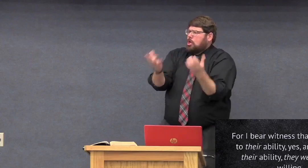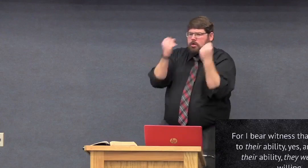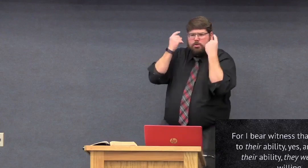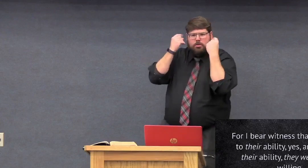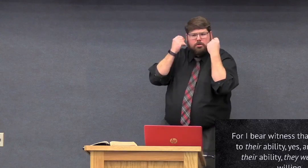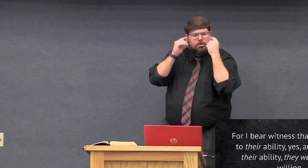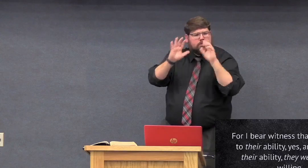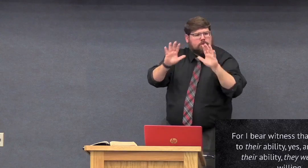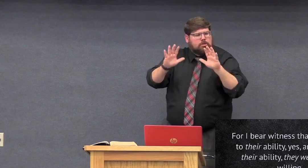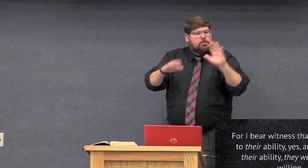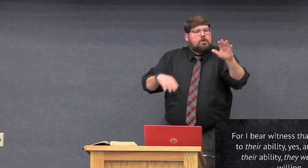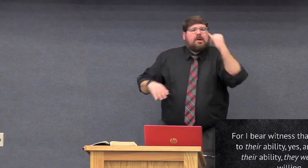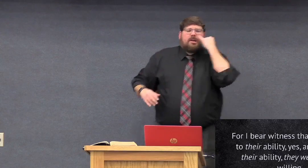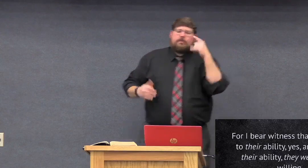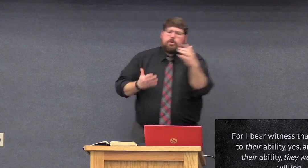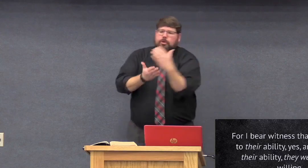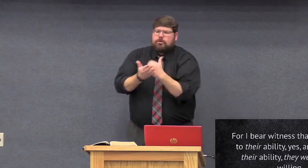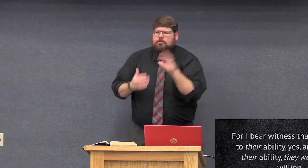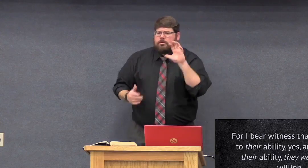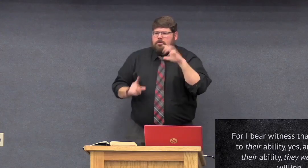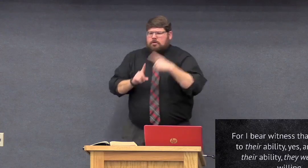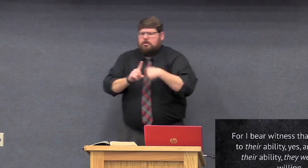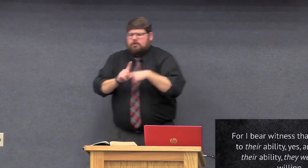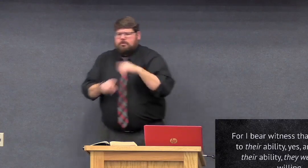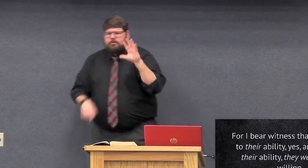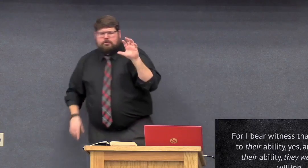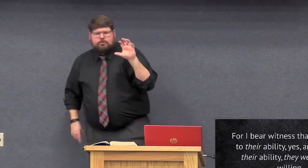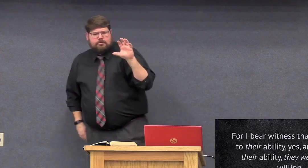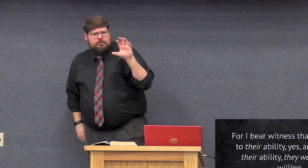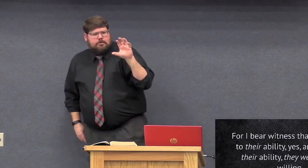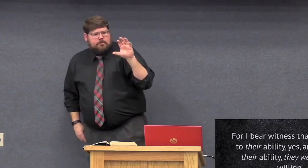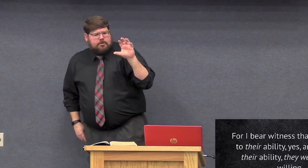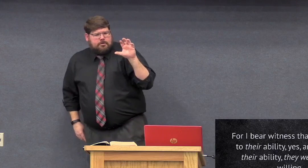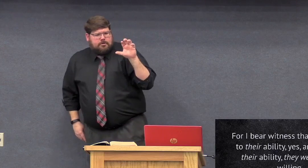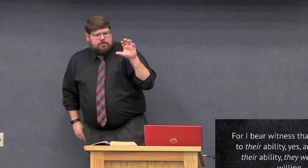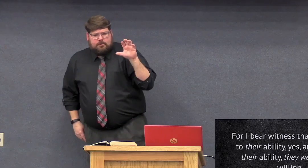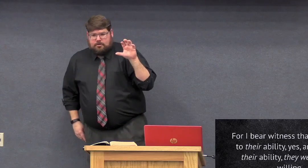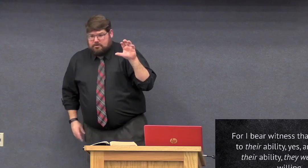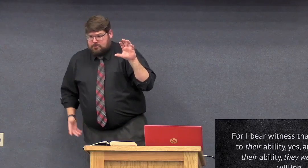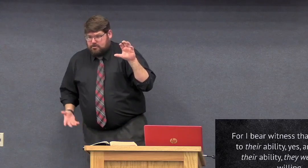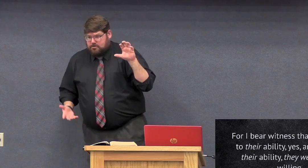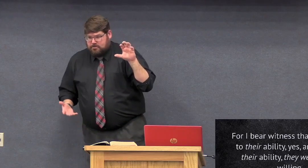No, it doesn't give us a specific number what we're supposed to give. If you earn $500 a month,